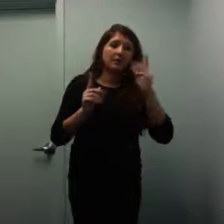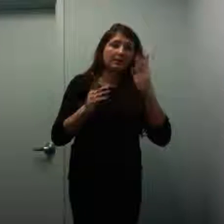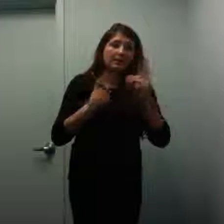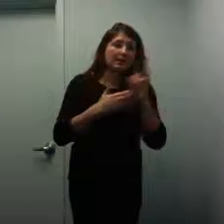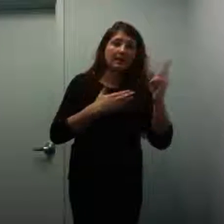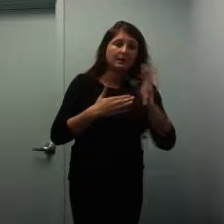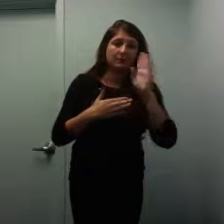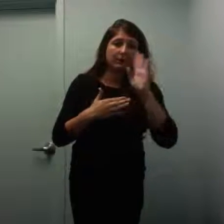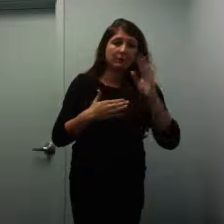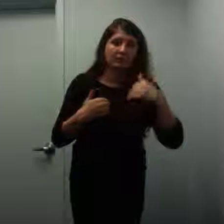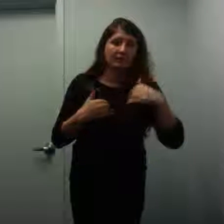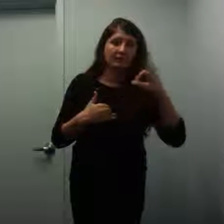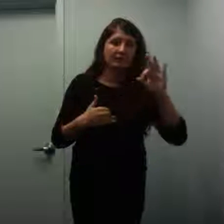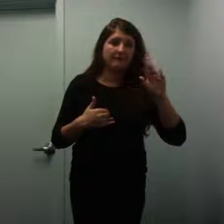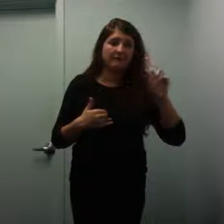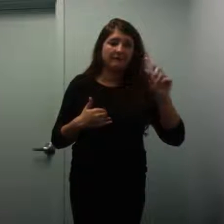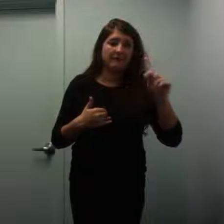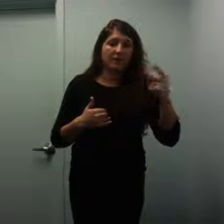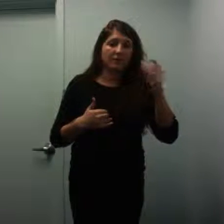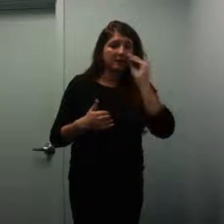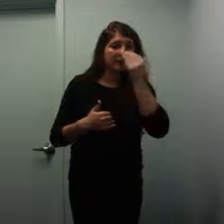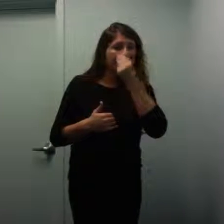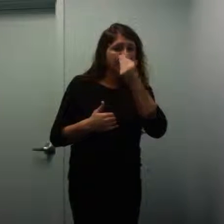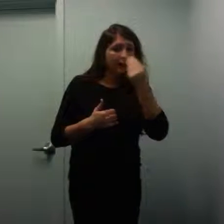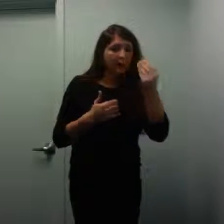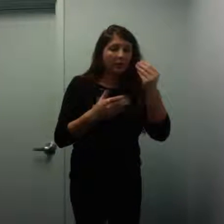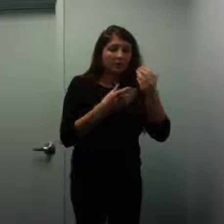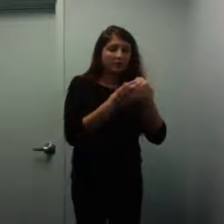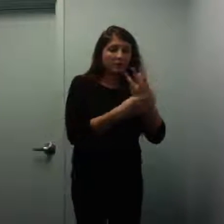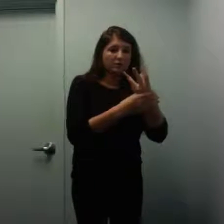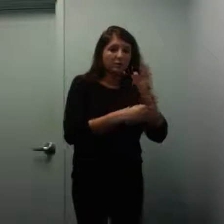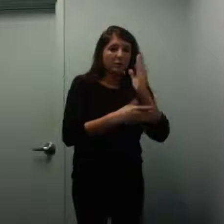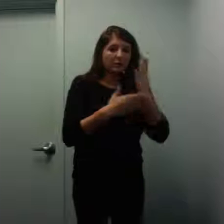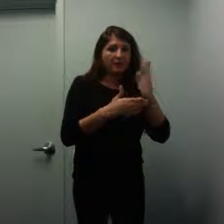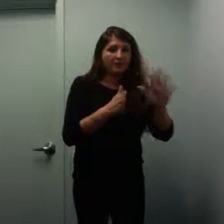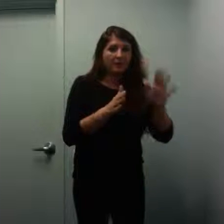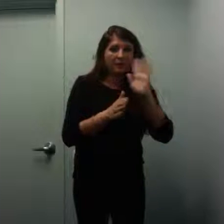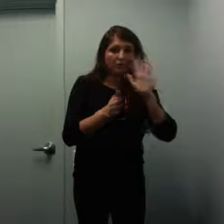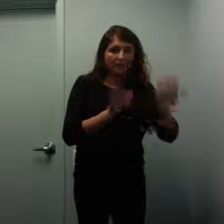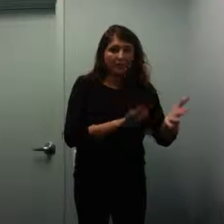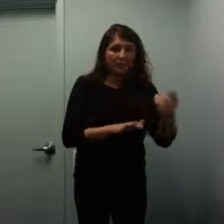and kills everybody's plants that they've recently put down. Okay? That's a frost.